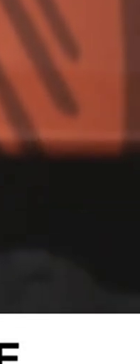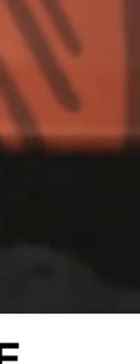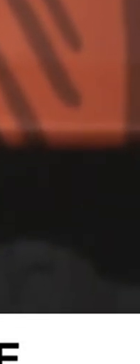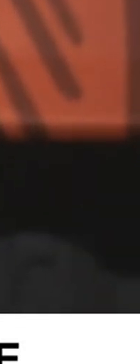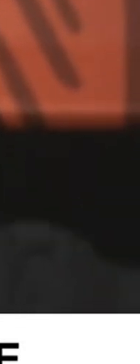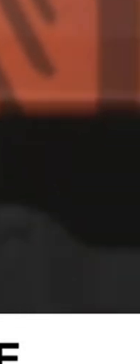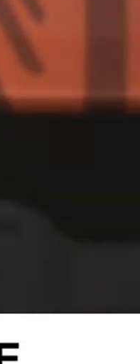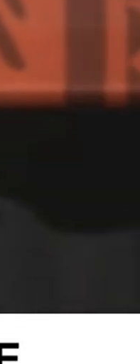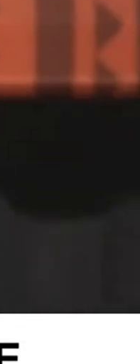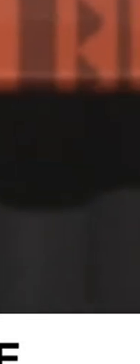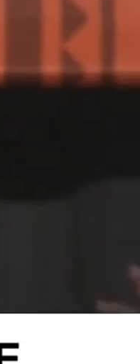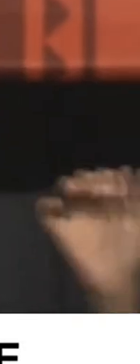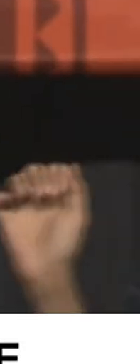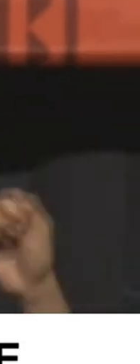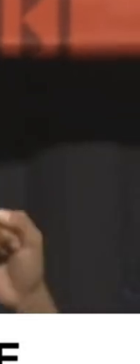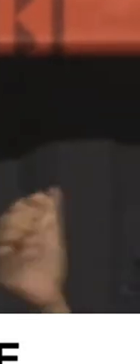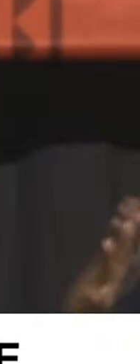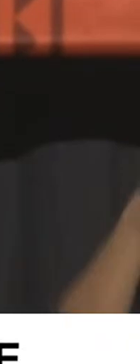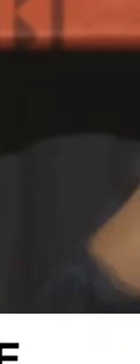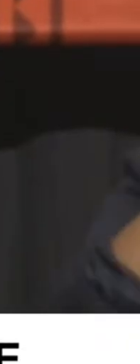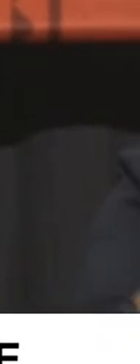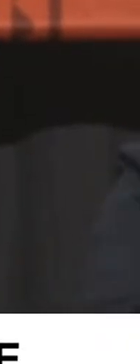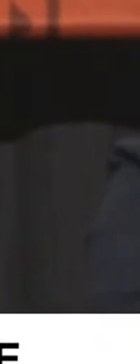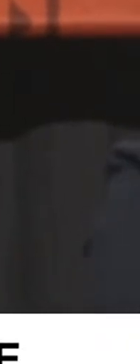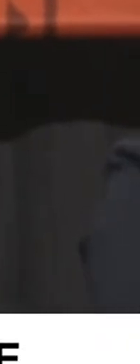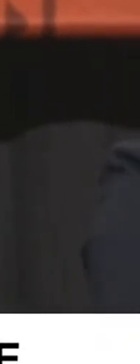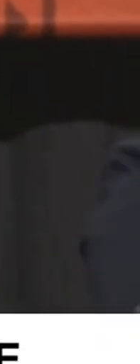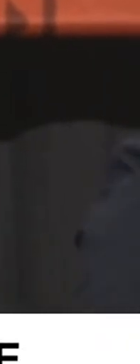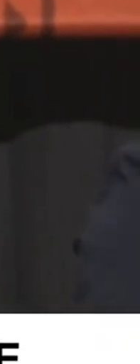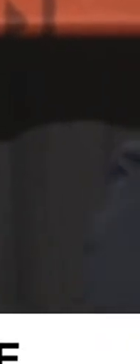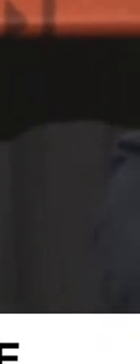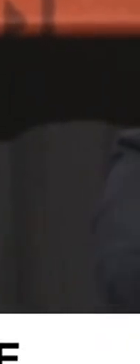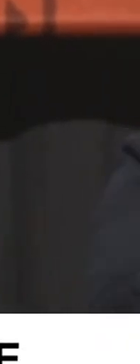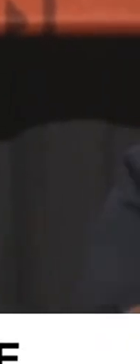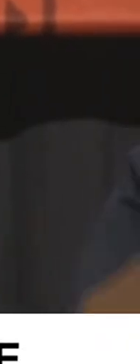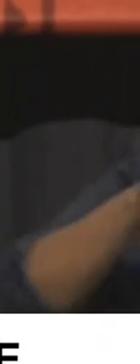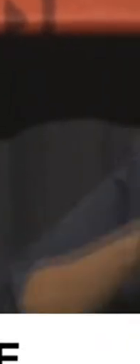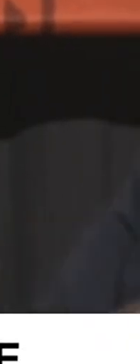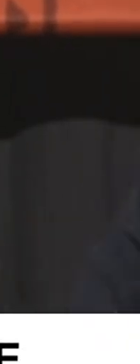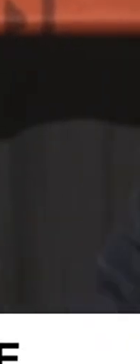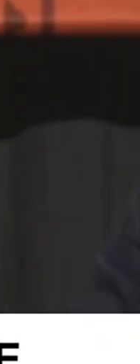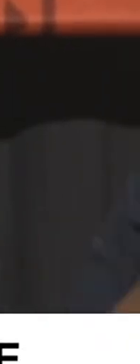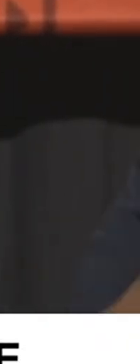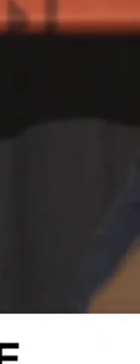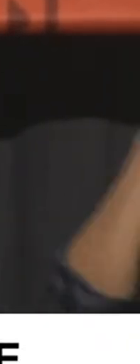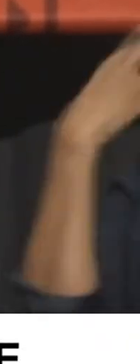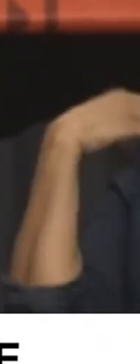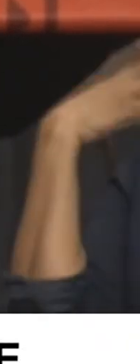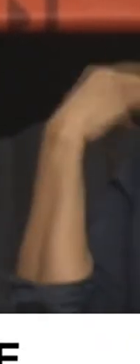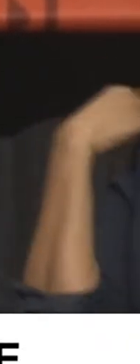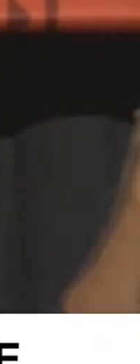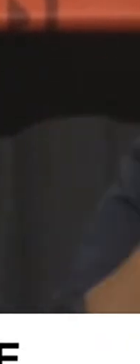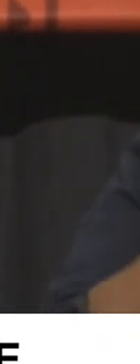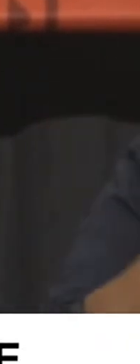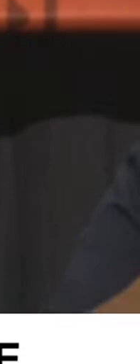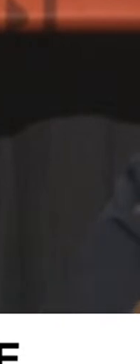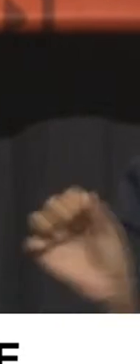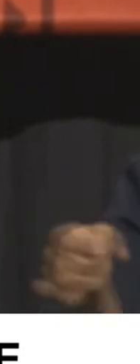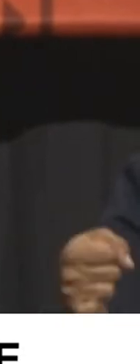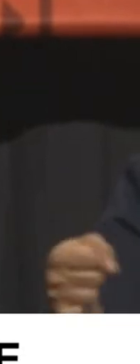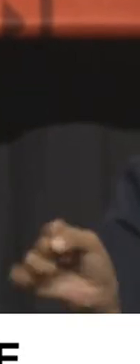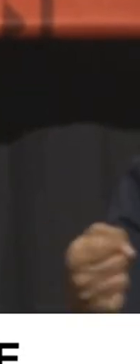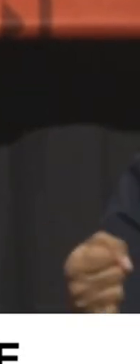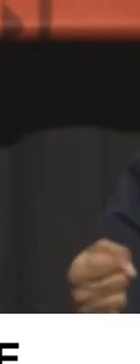did, wonderful, thank you very much. Program Director, the Minister of Labour and Employment, the